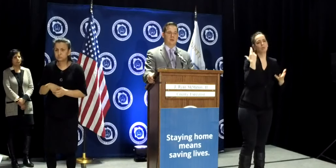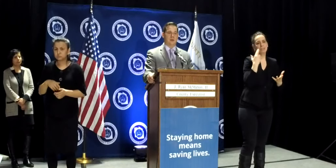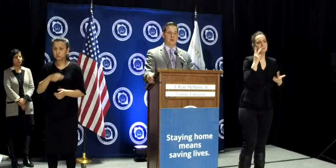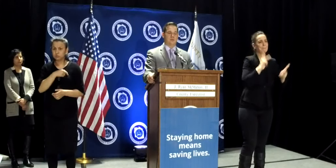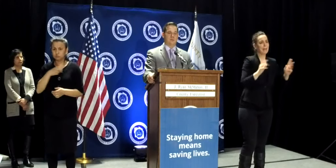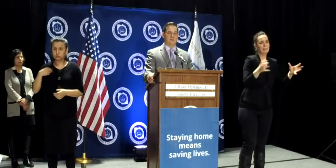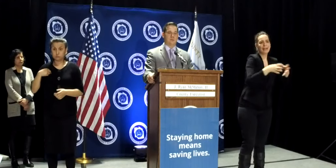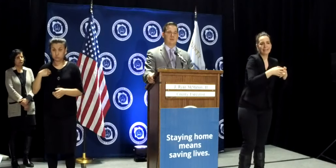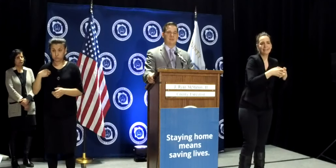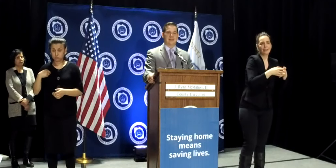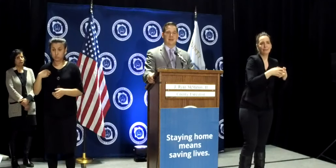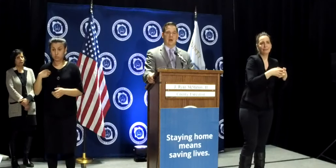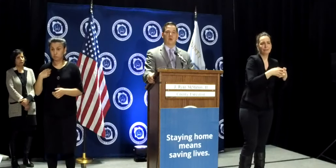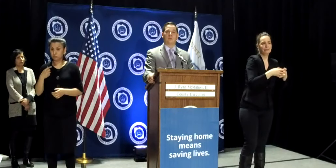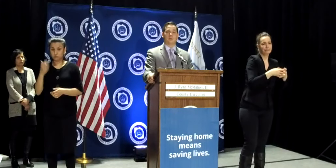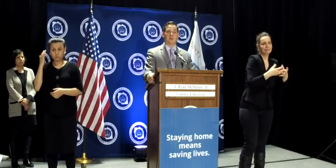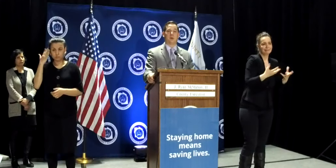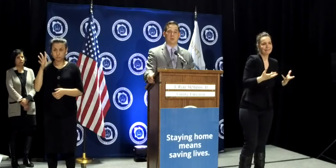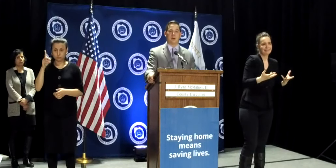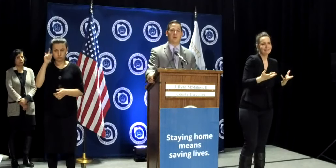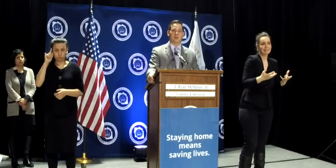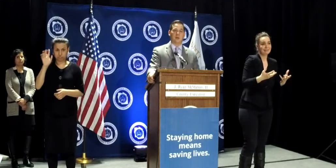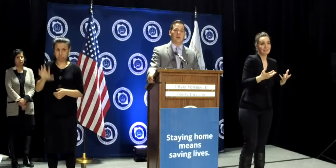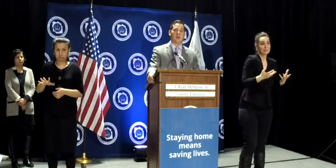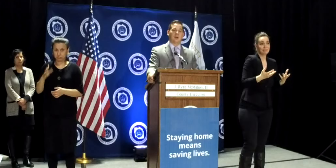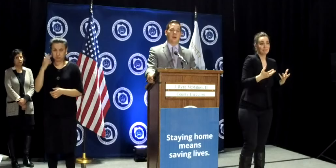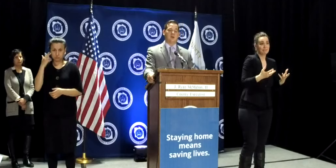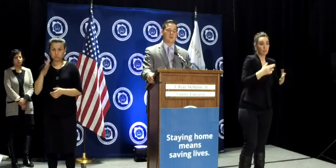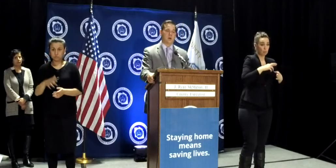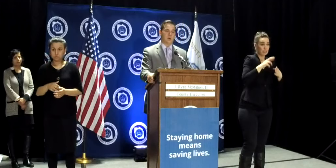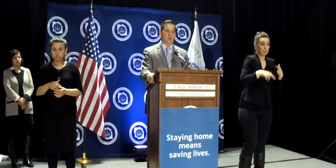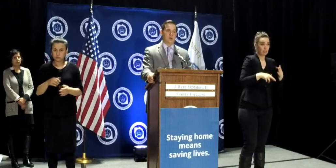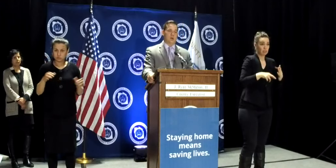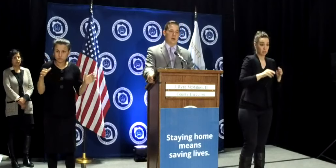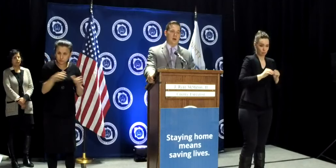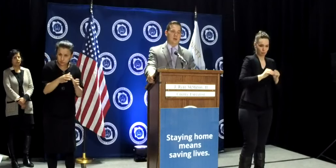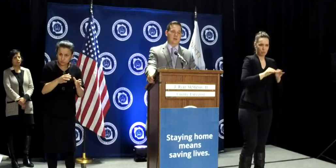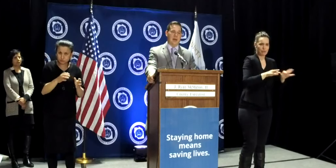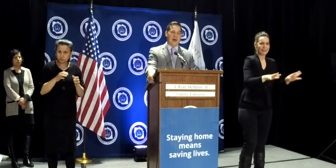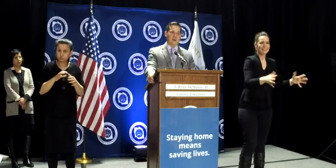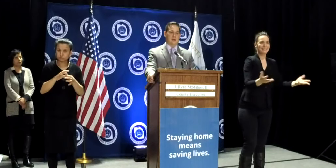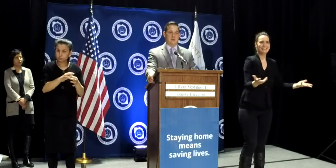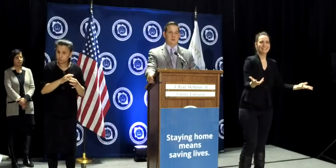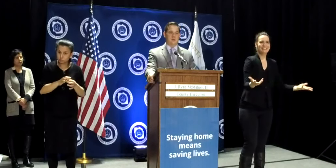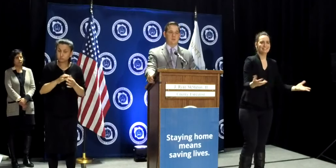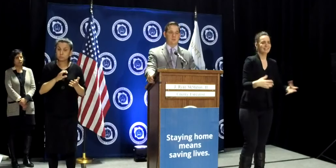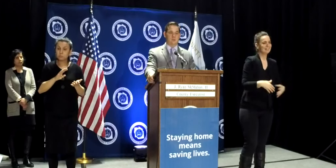but have devastating outcomes to the public health. And so